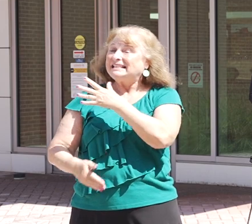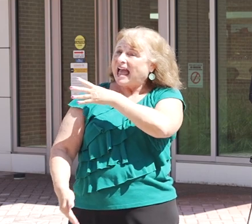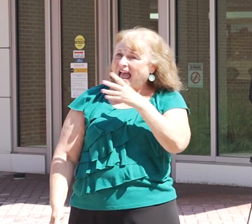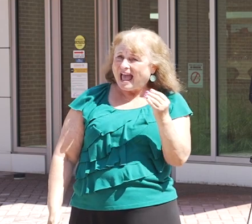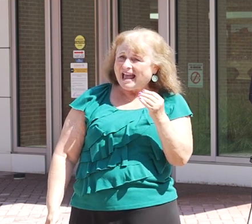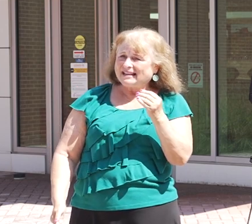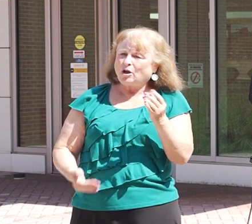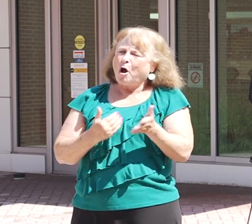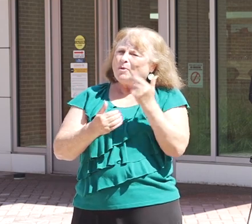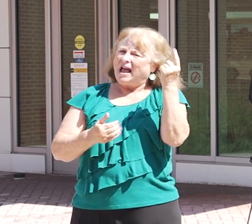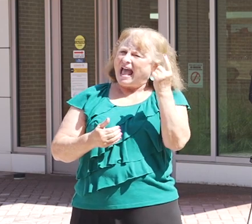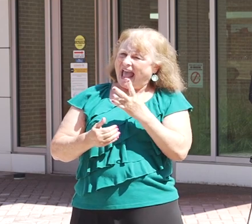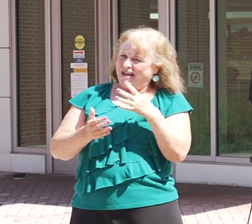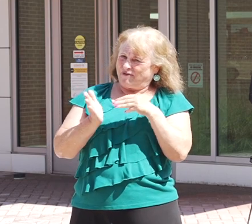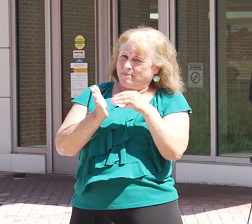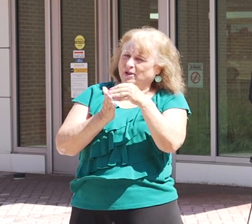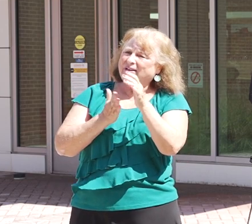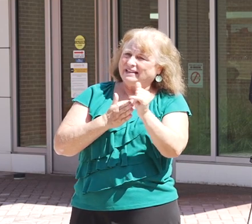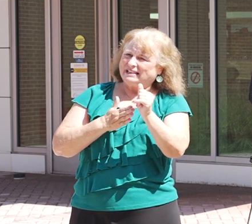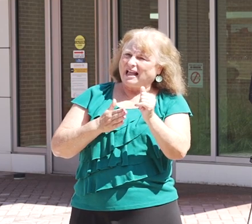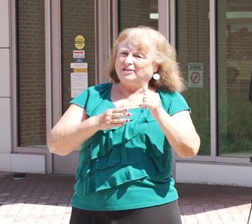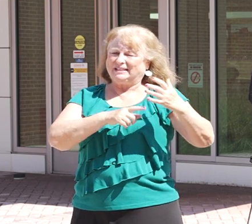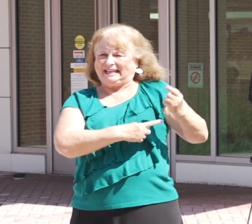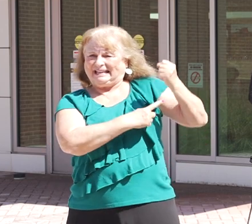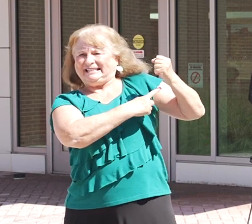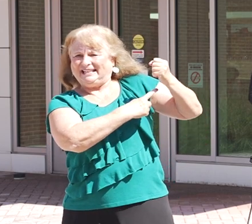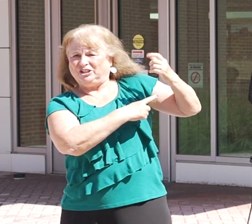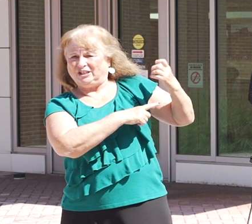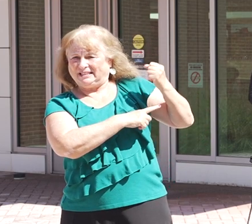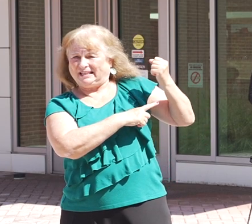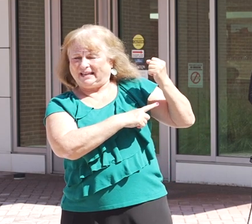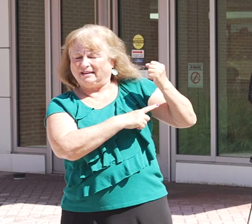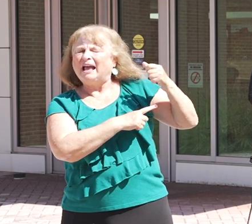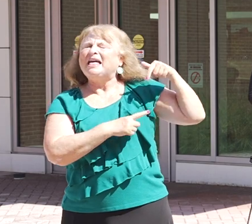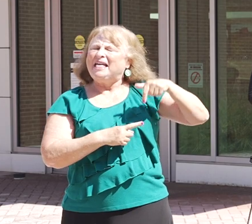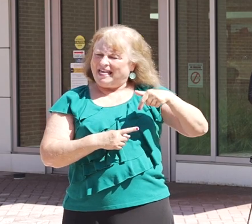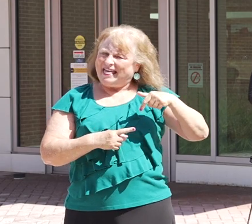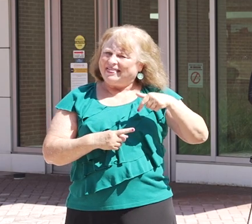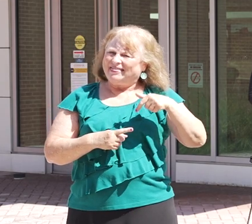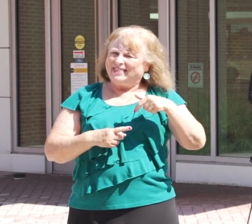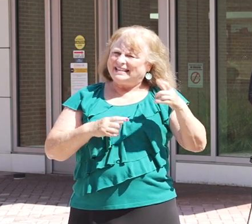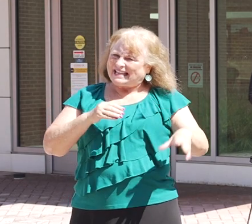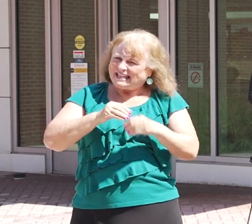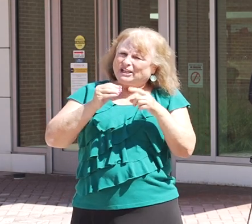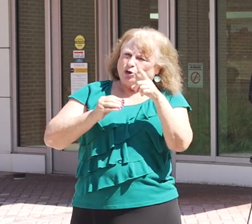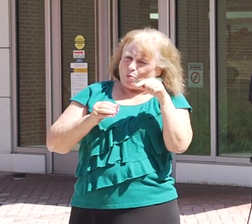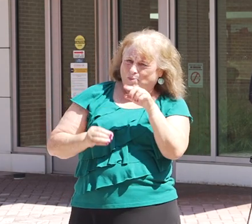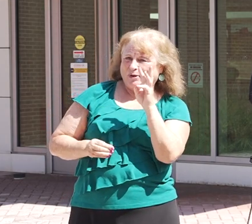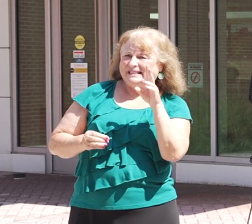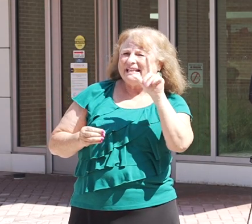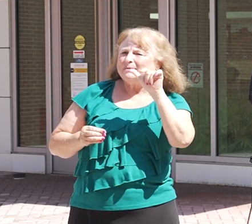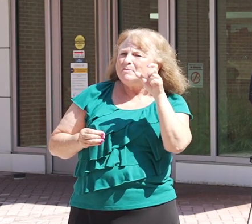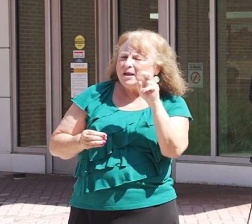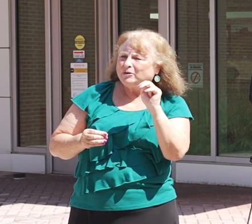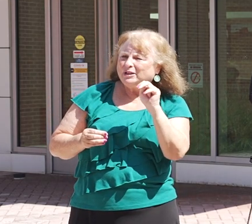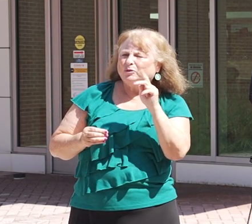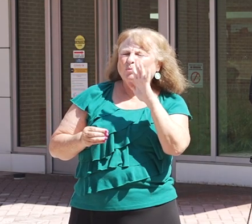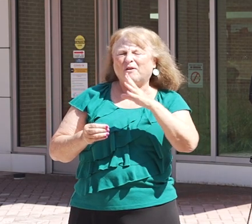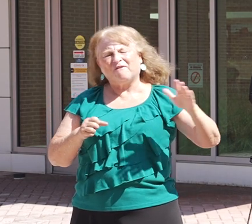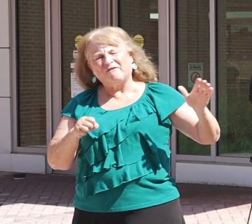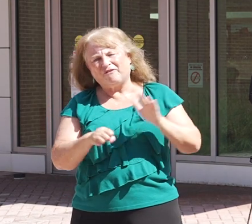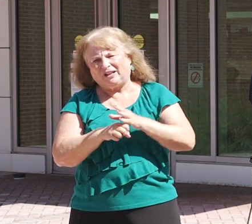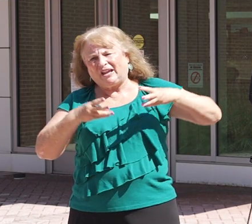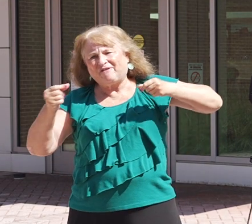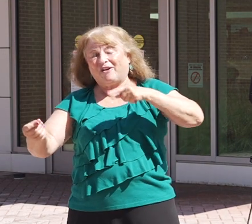and the nearly $500,000 in contingency, this additional $1.6 million will go towards fully funding